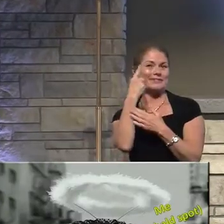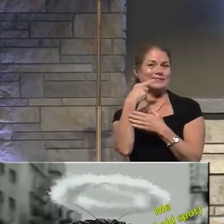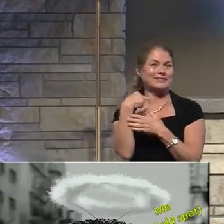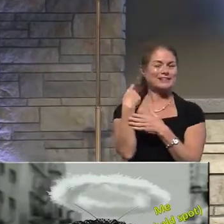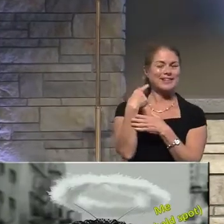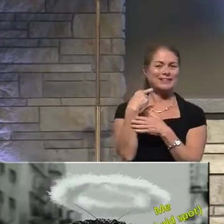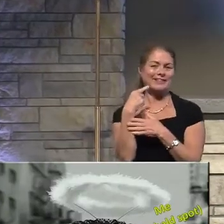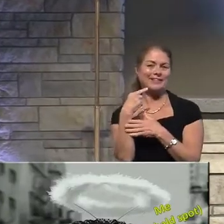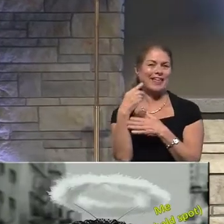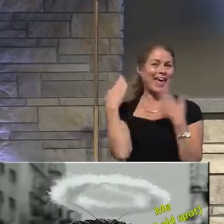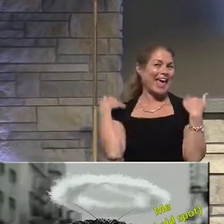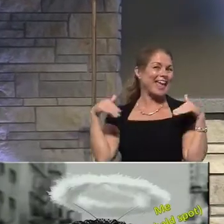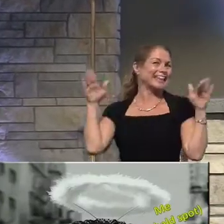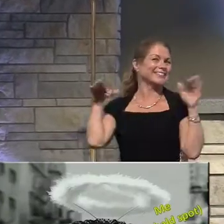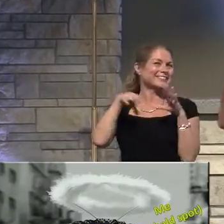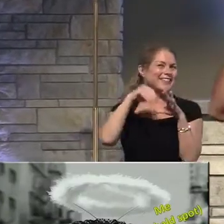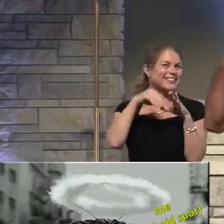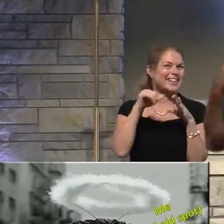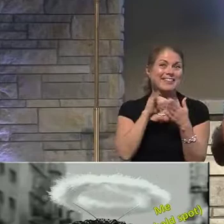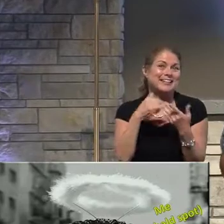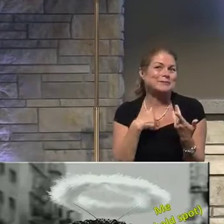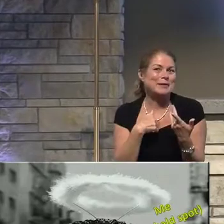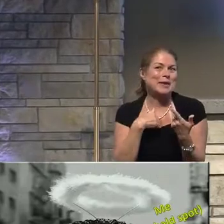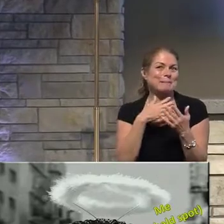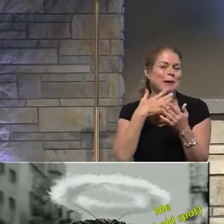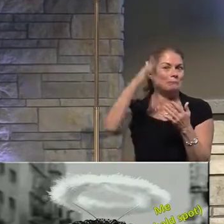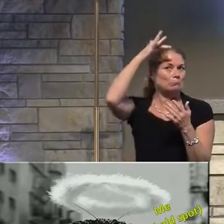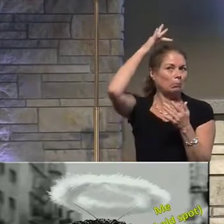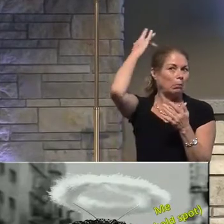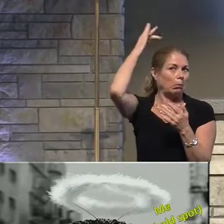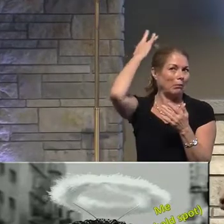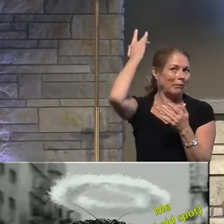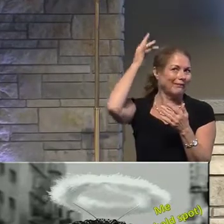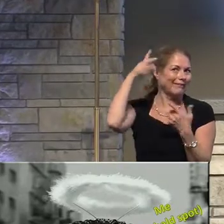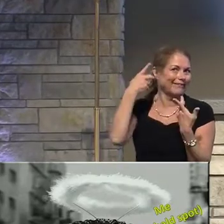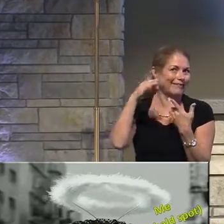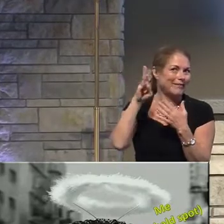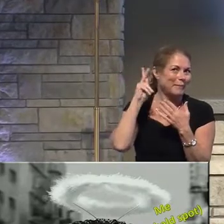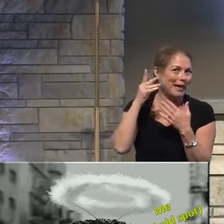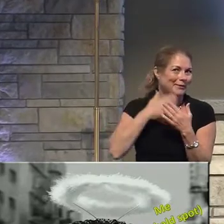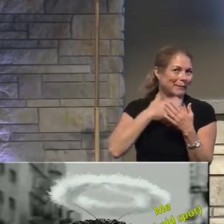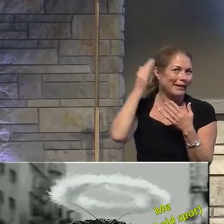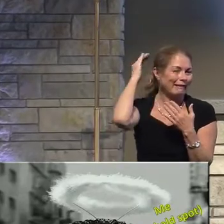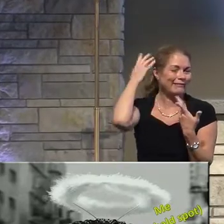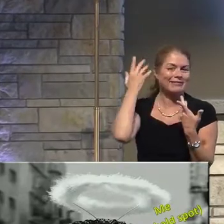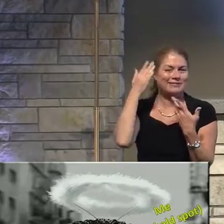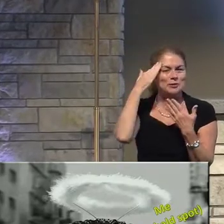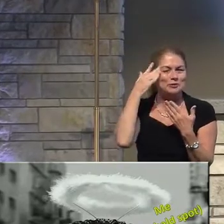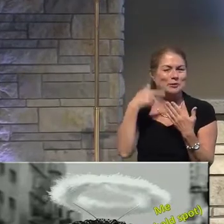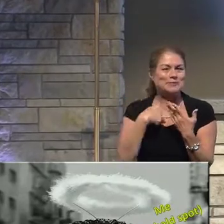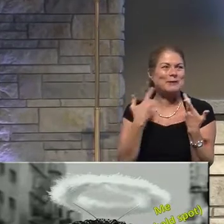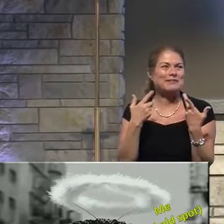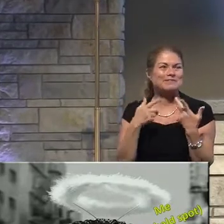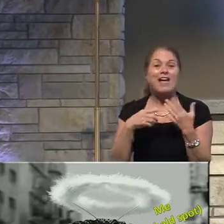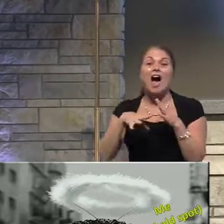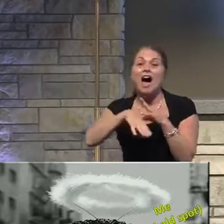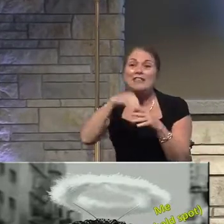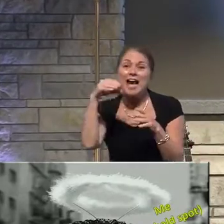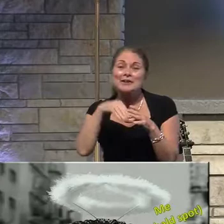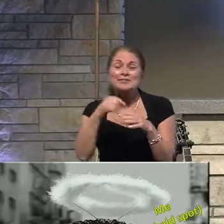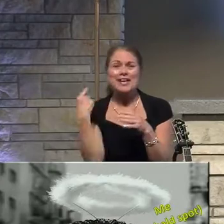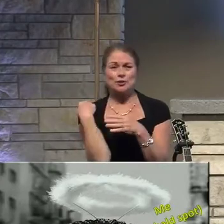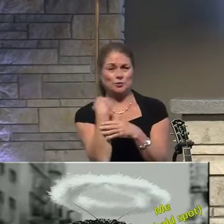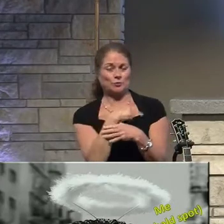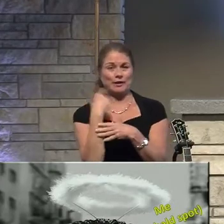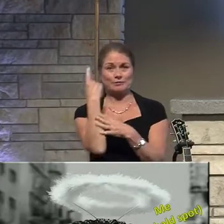we? That's me. That's my bald spot there in the back of my head, just so you can know it's me. I mean, on the outside, we can